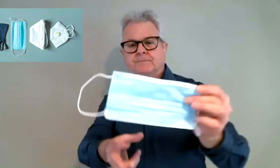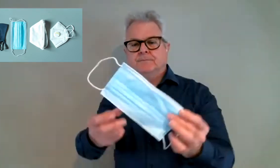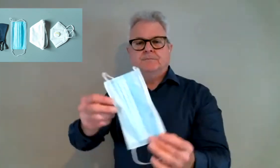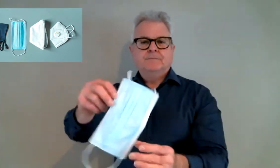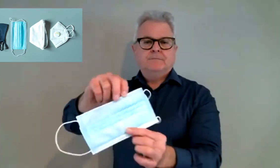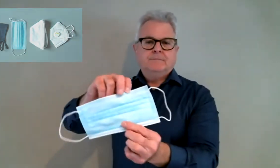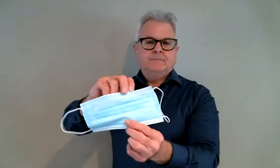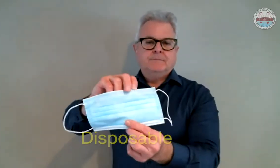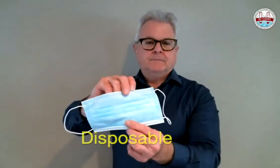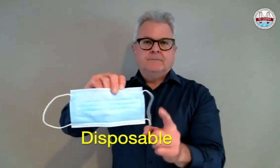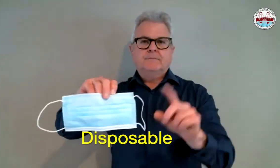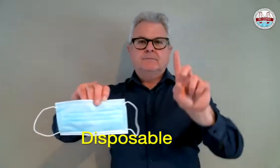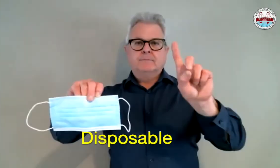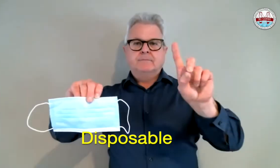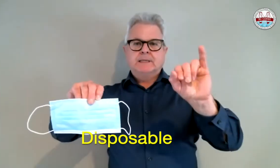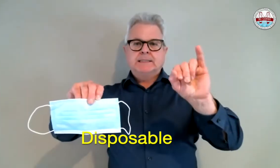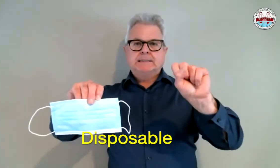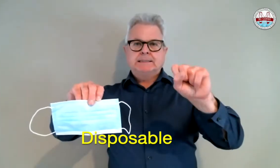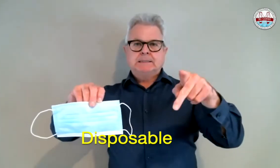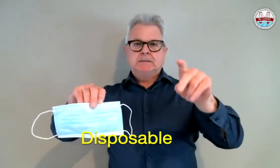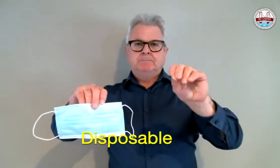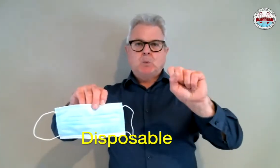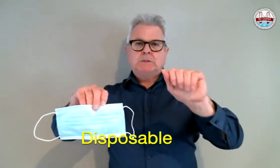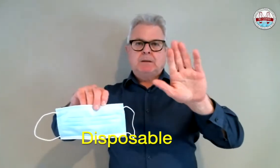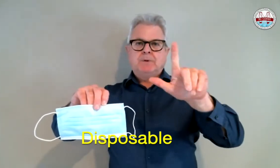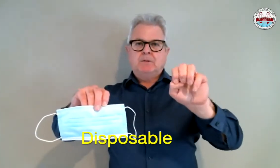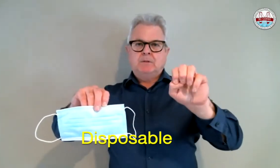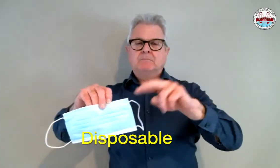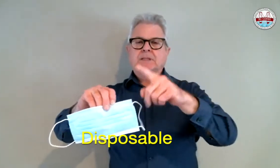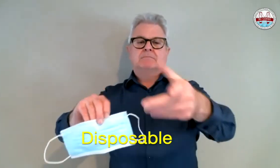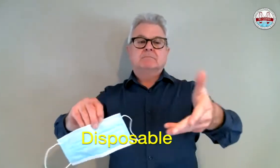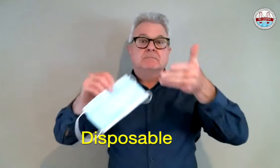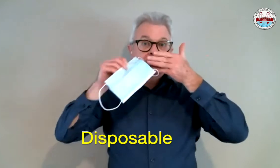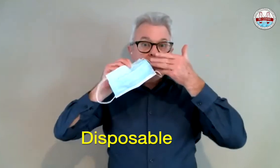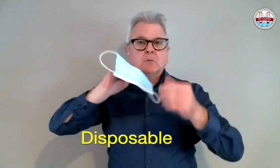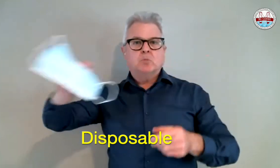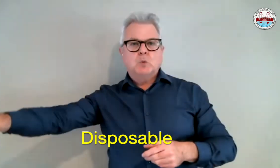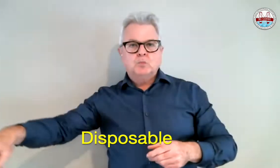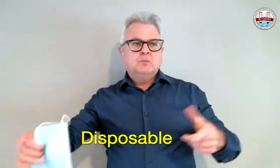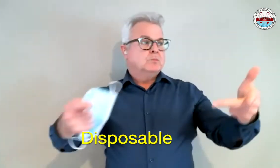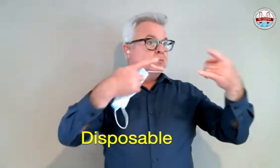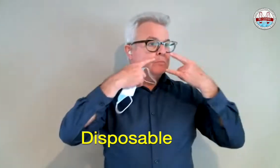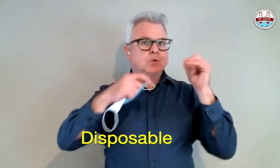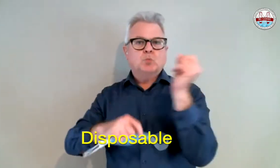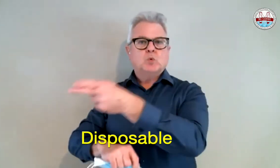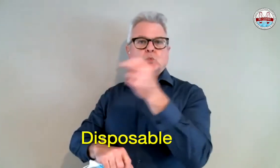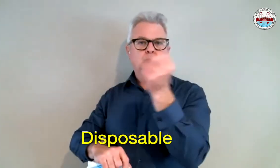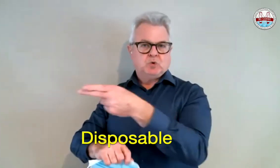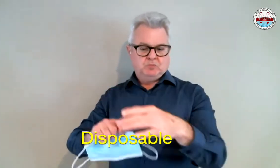The first one is the conventional blue disposable face mask that you use and then you